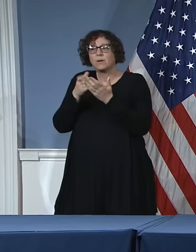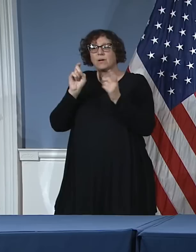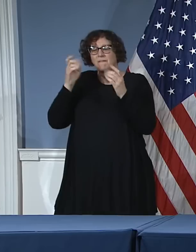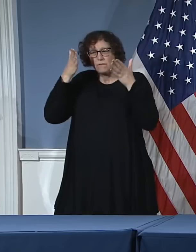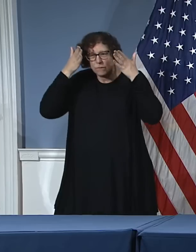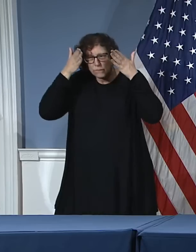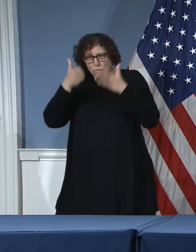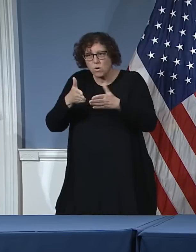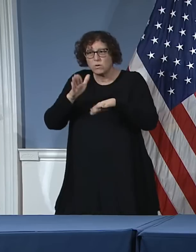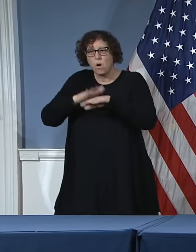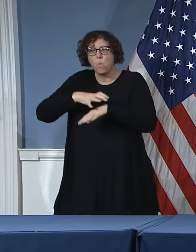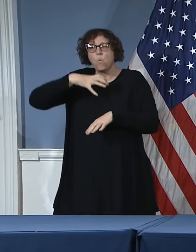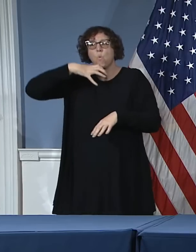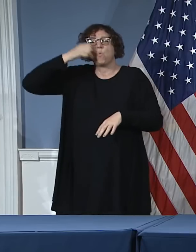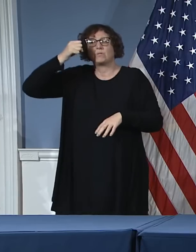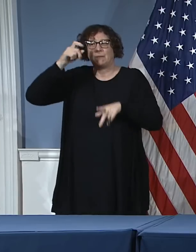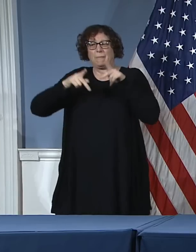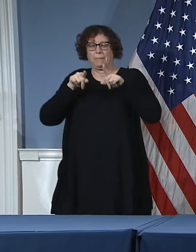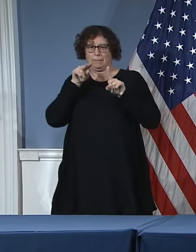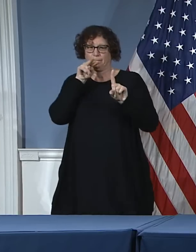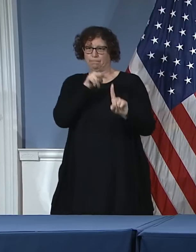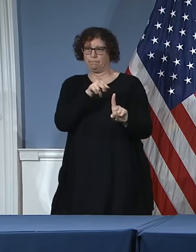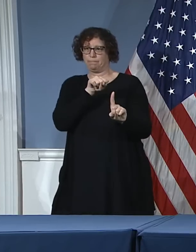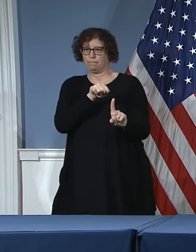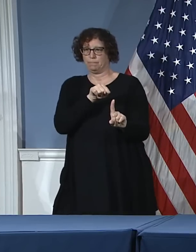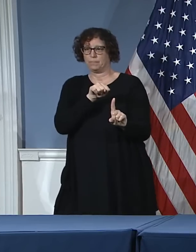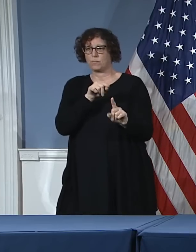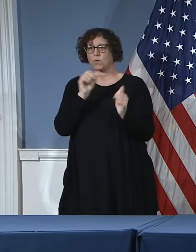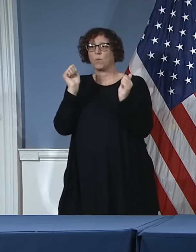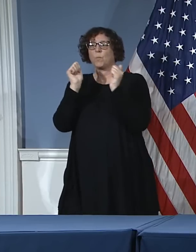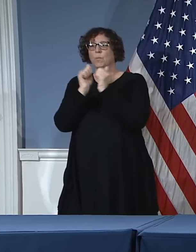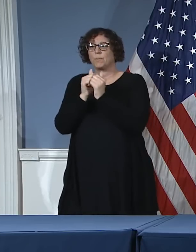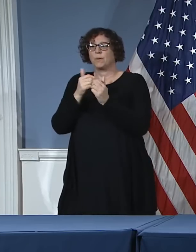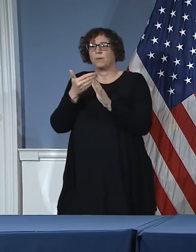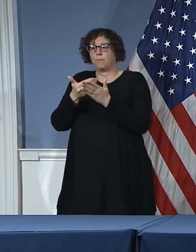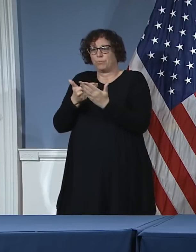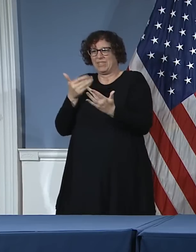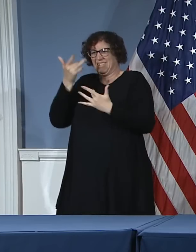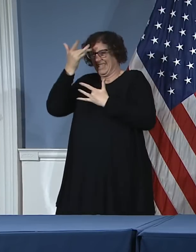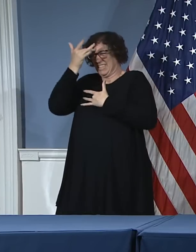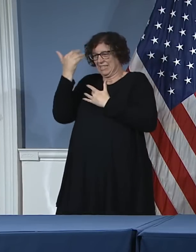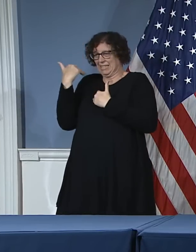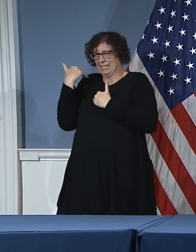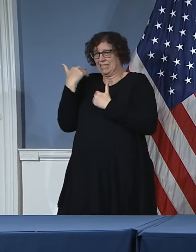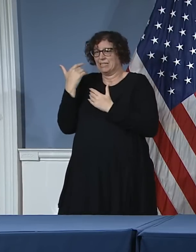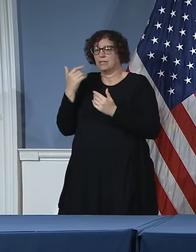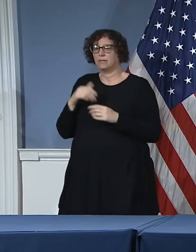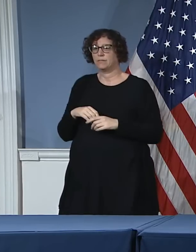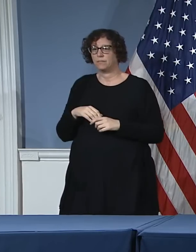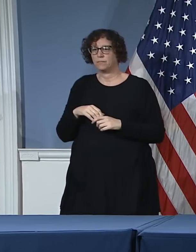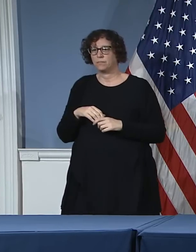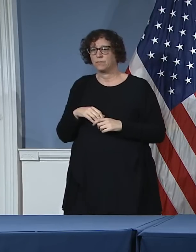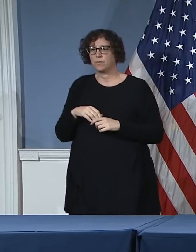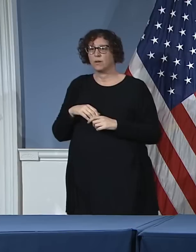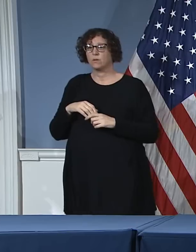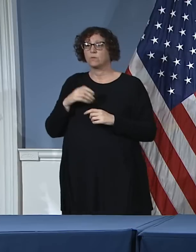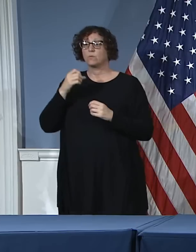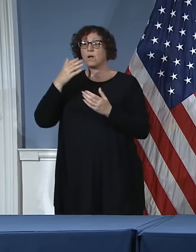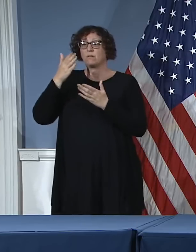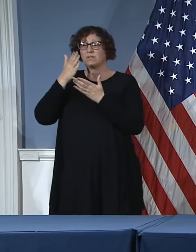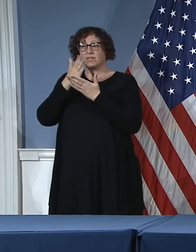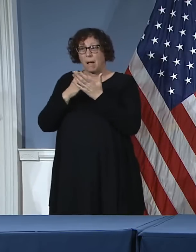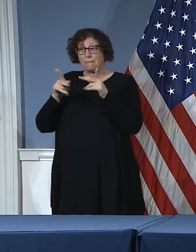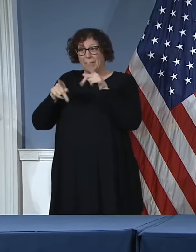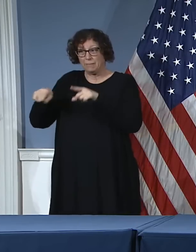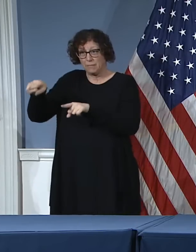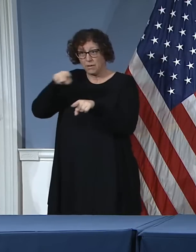those pre-existing conditions. Now, I'll say it, and the commissioner will say it better than me. There are people under 50 with pre-existing